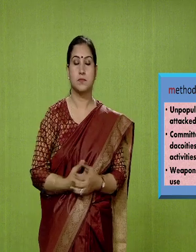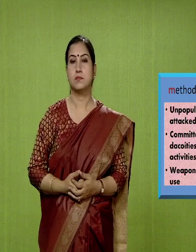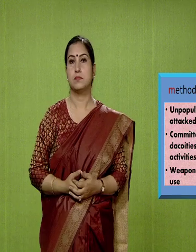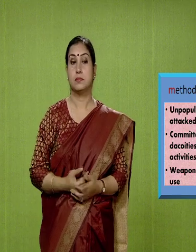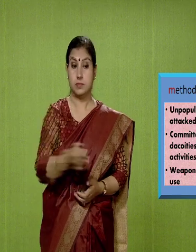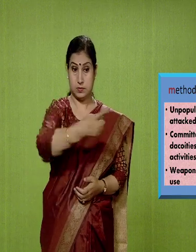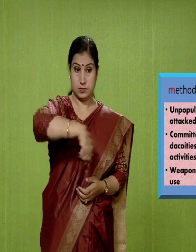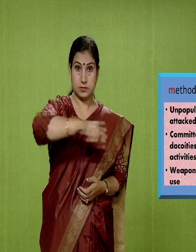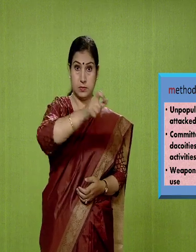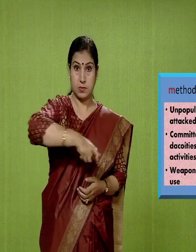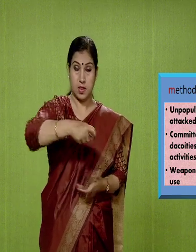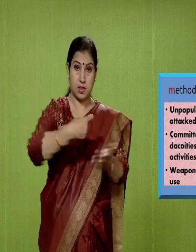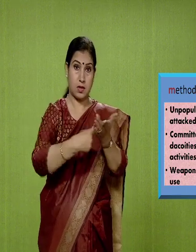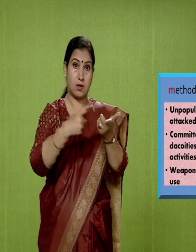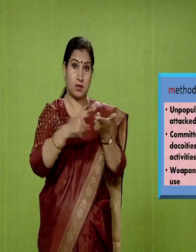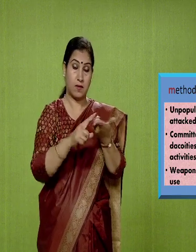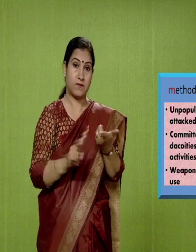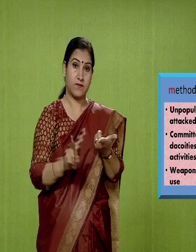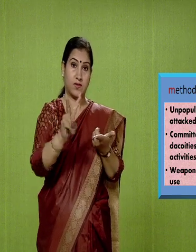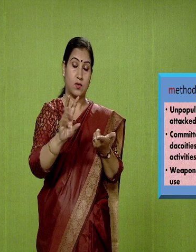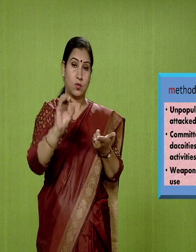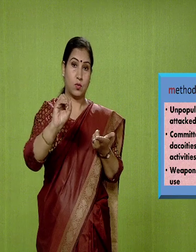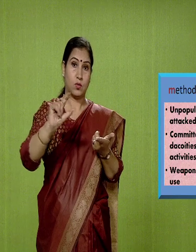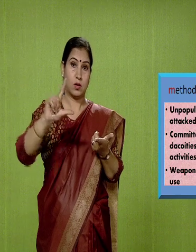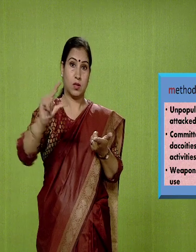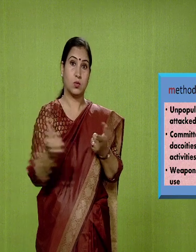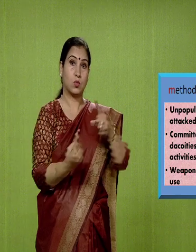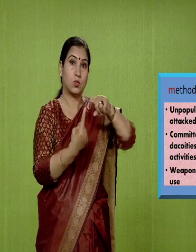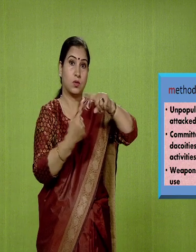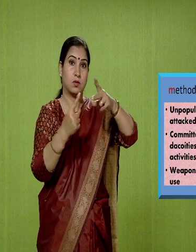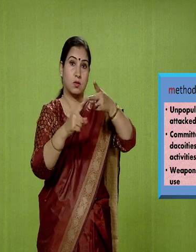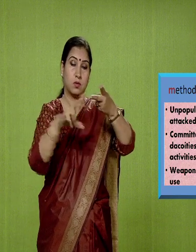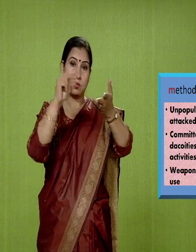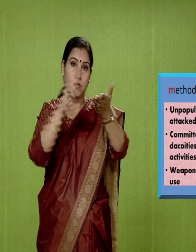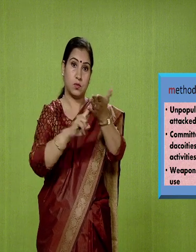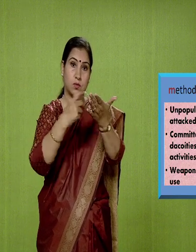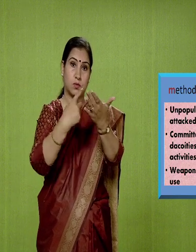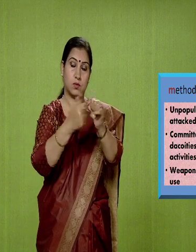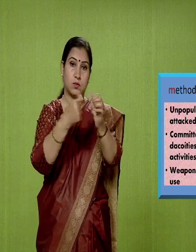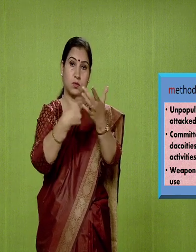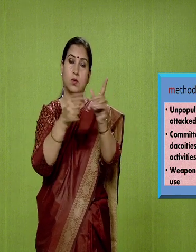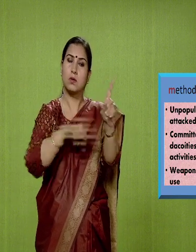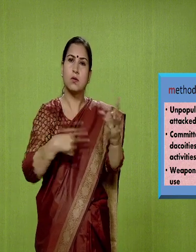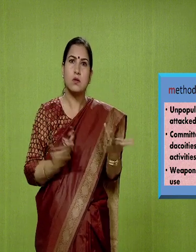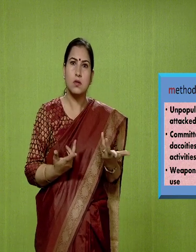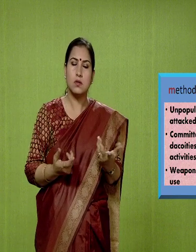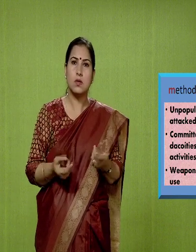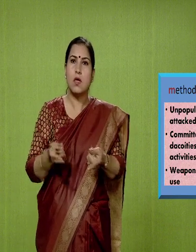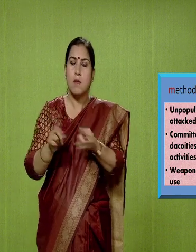These revolutionaries committed robberies and dacoities to collect money